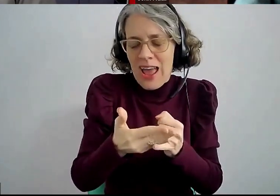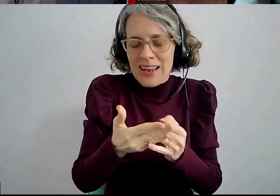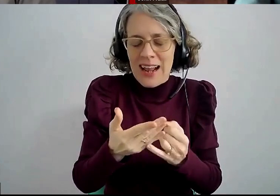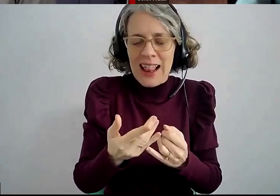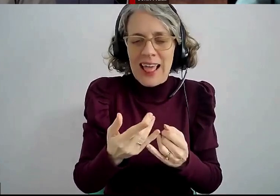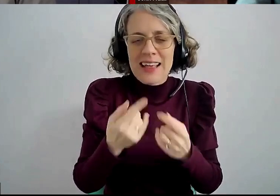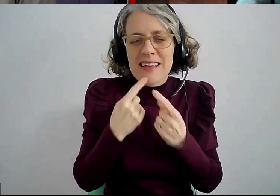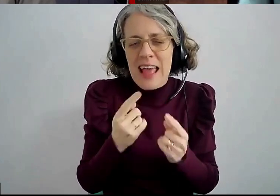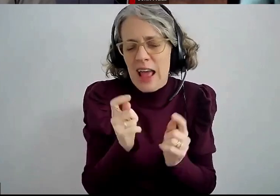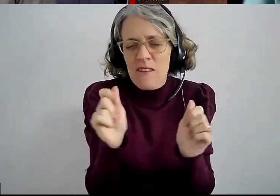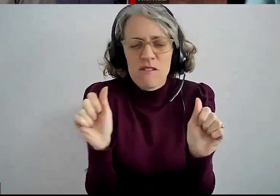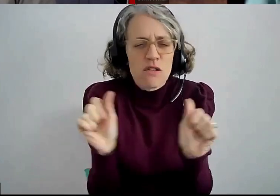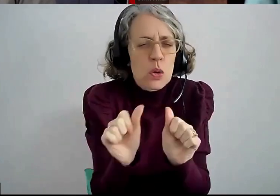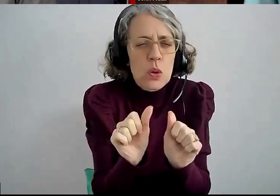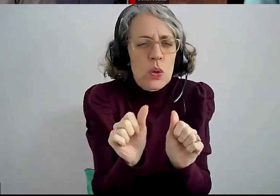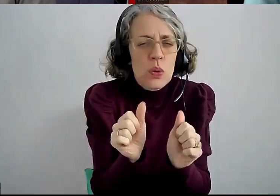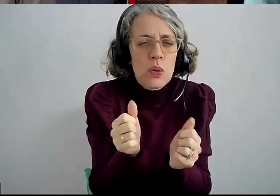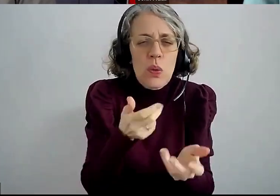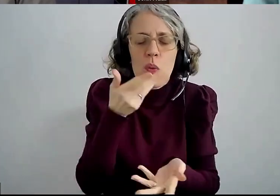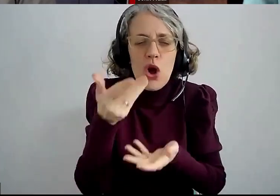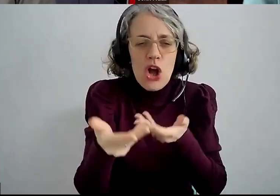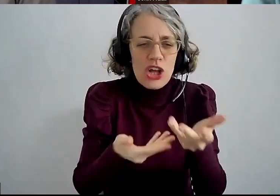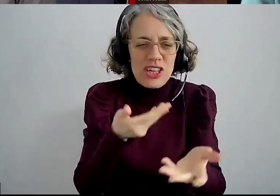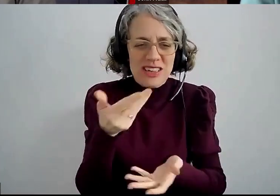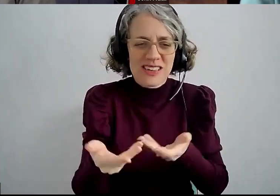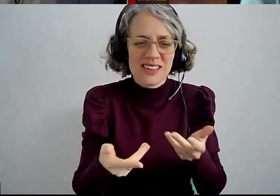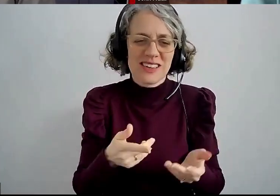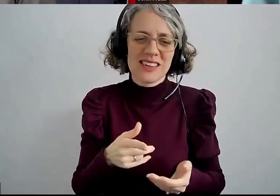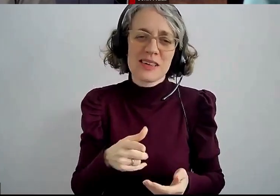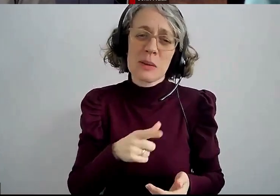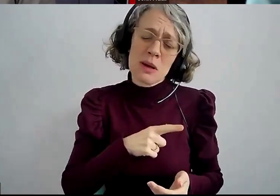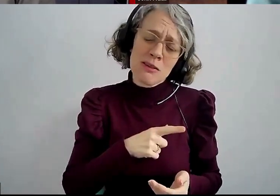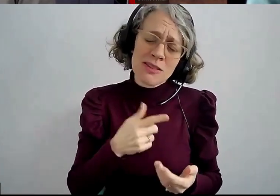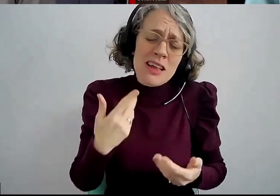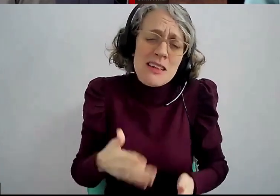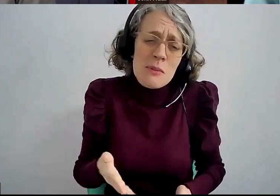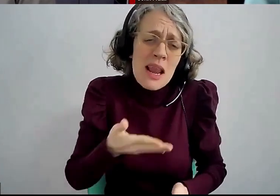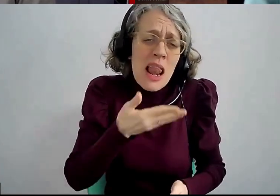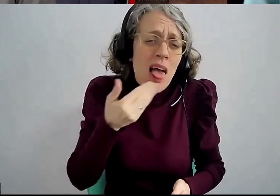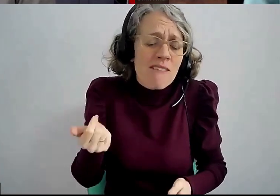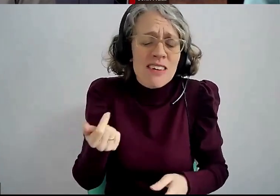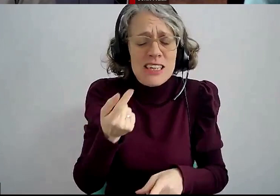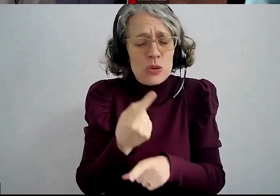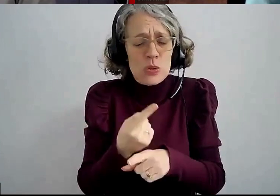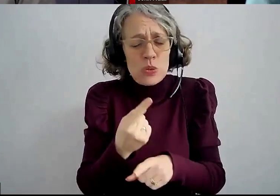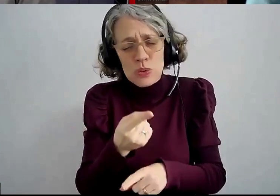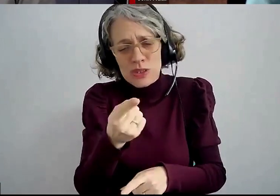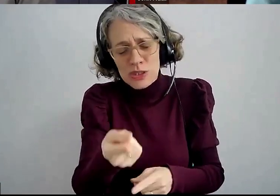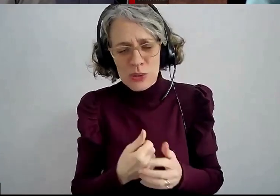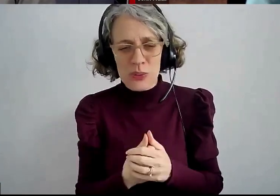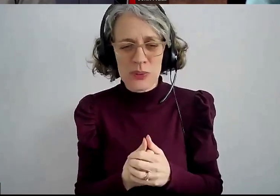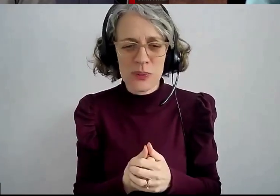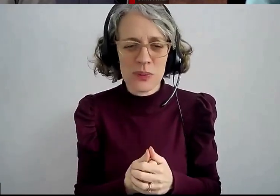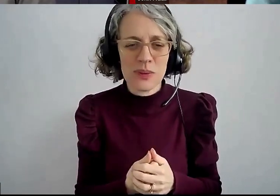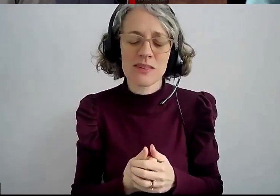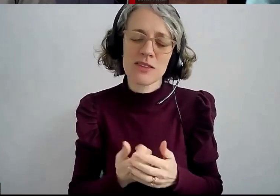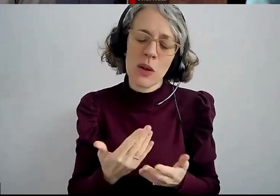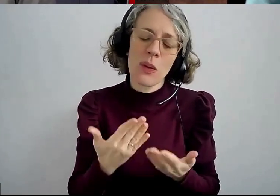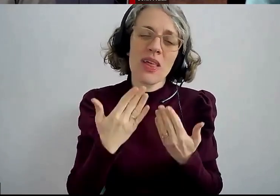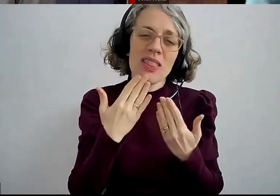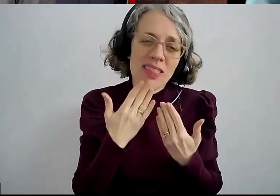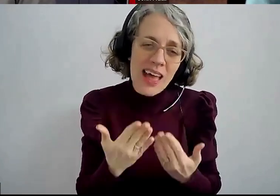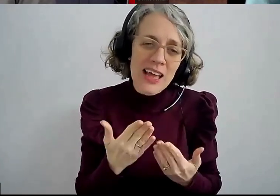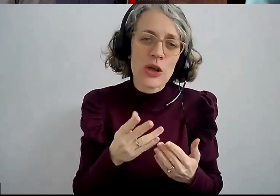very few words, because it's been lovely to talk to you. And my thanks